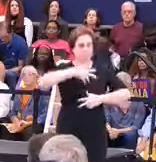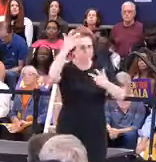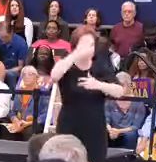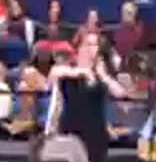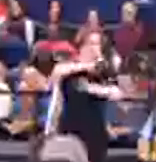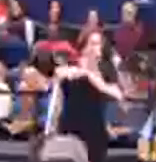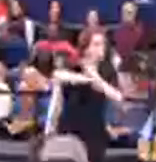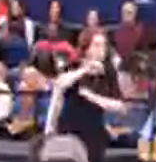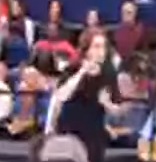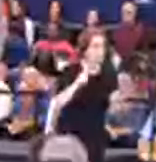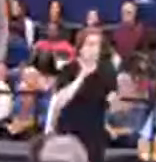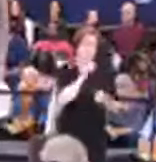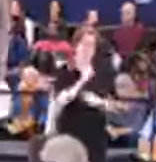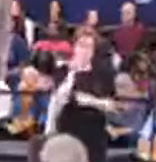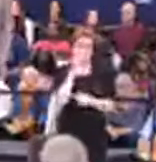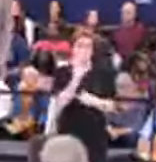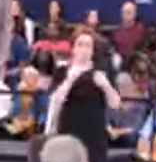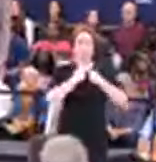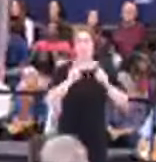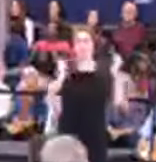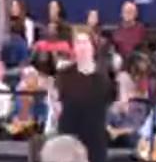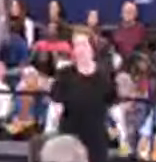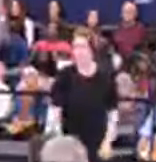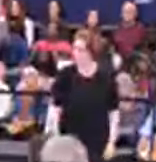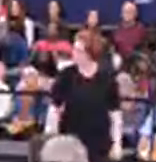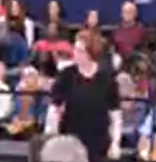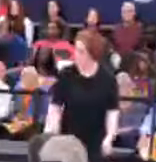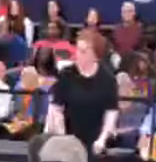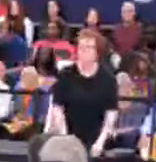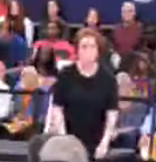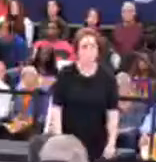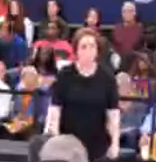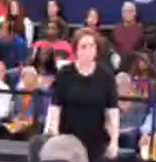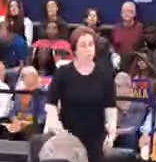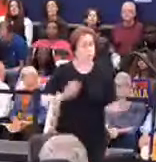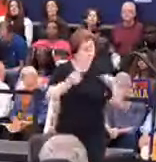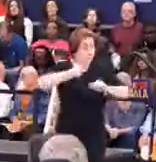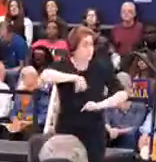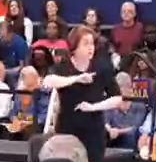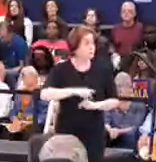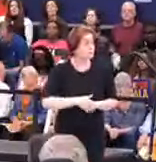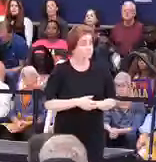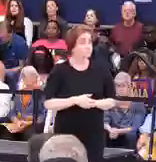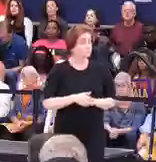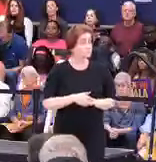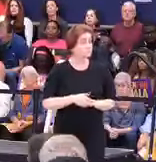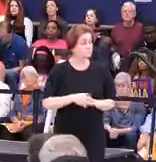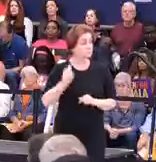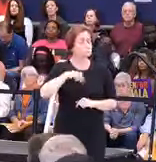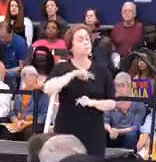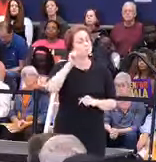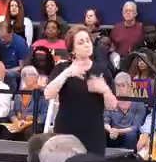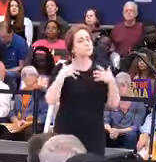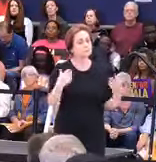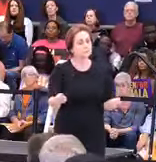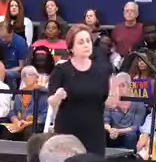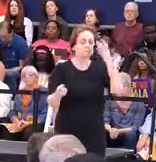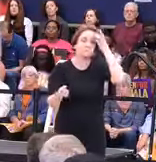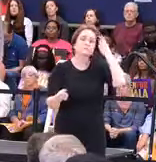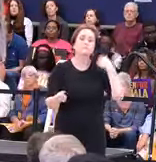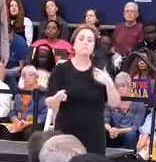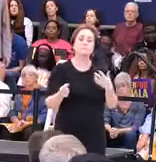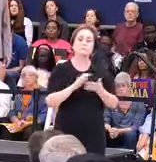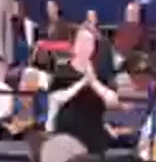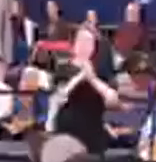And we're not only exhausted, we've been harmed by that. And we need to heal and